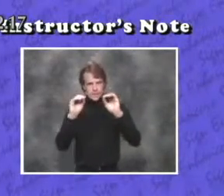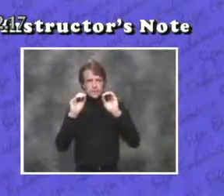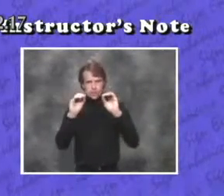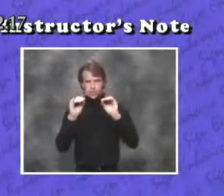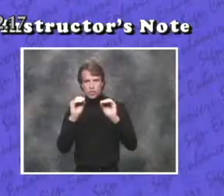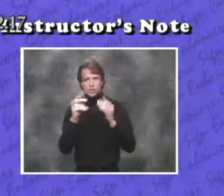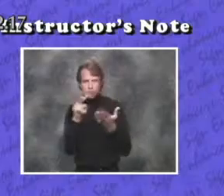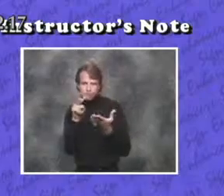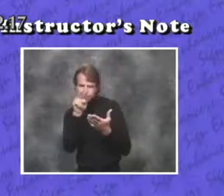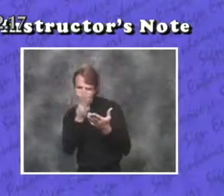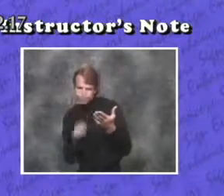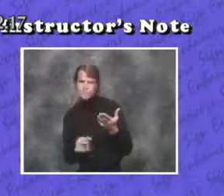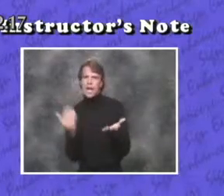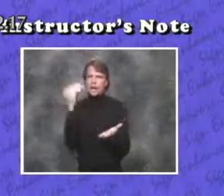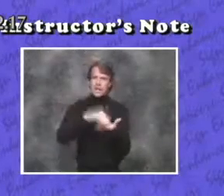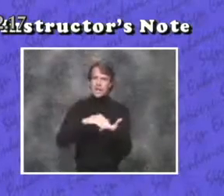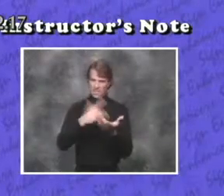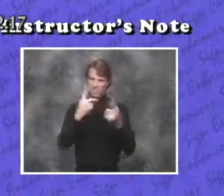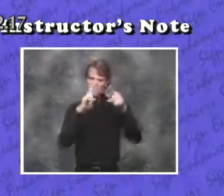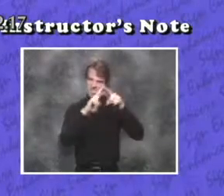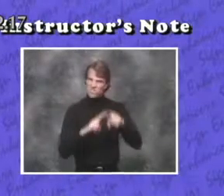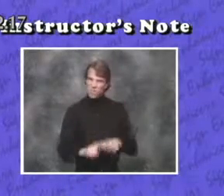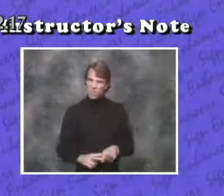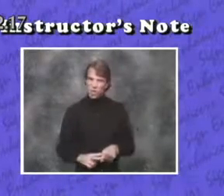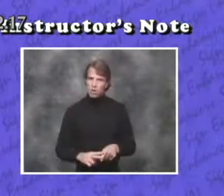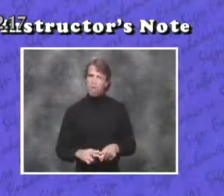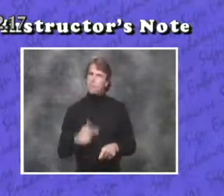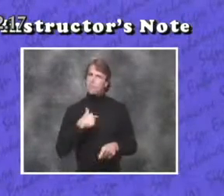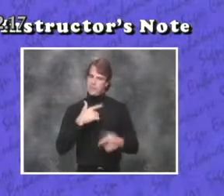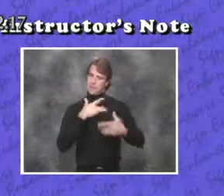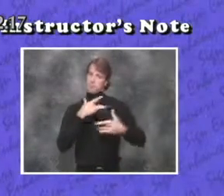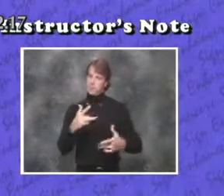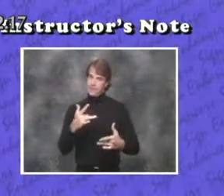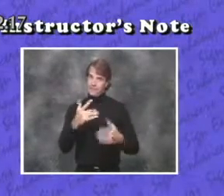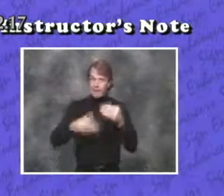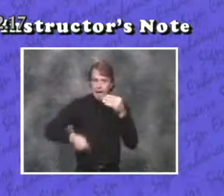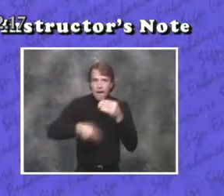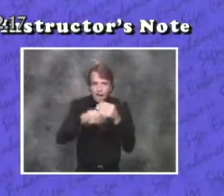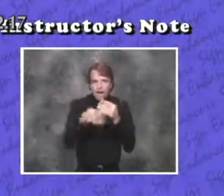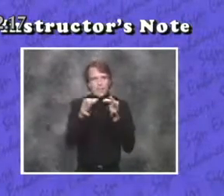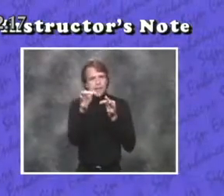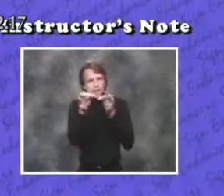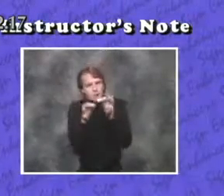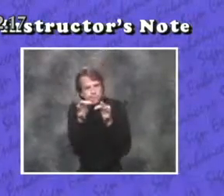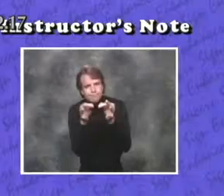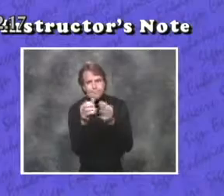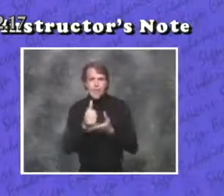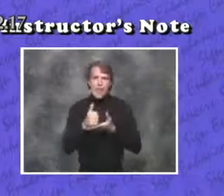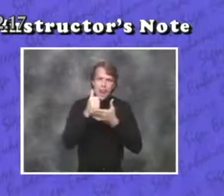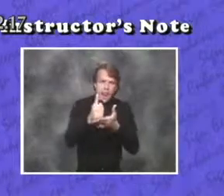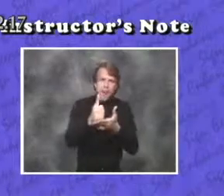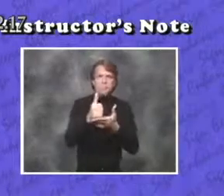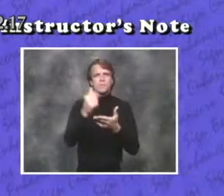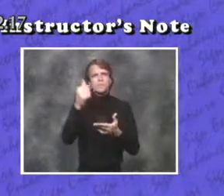Now, as your sign language instructor, I add on a